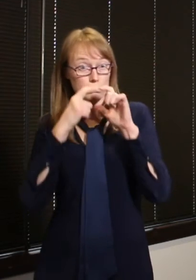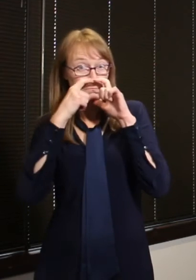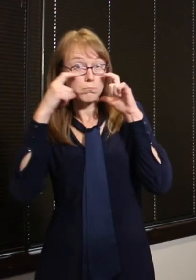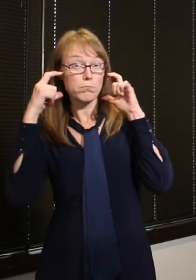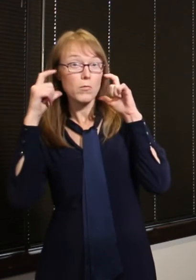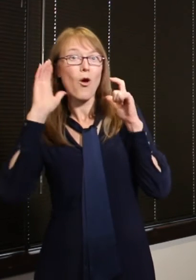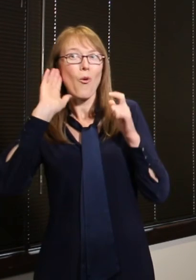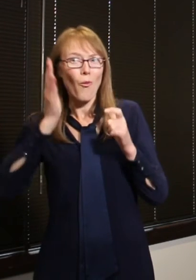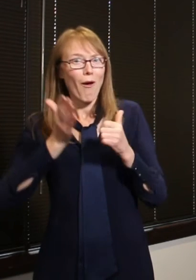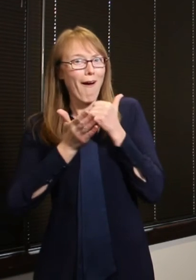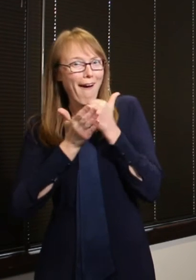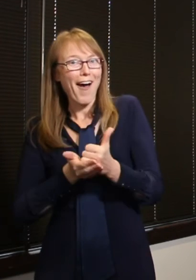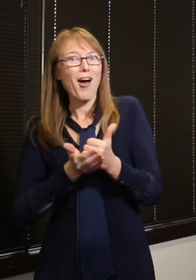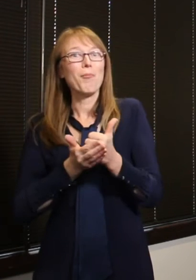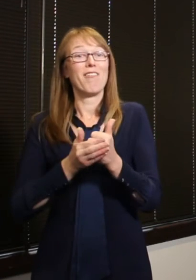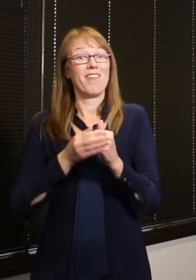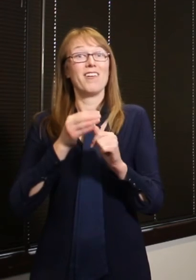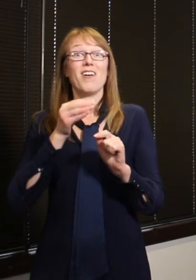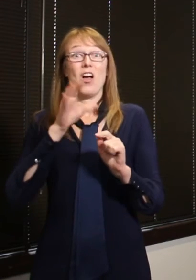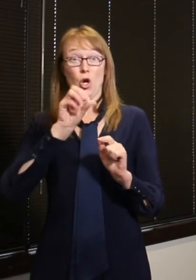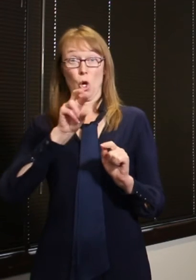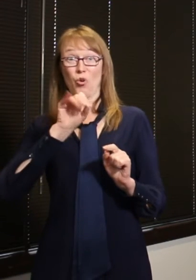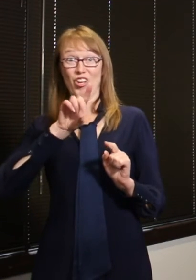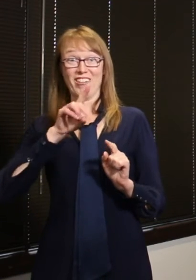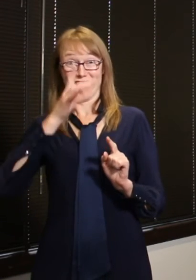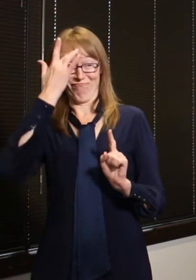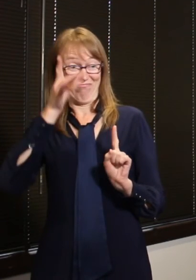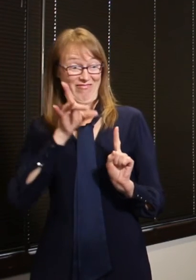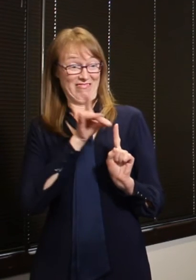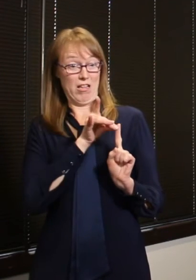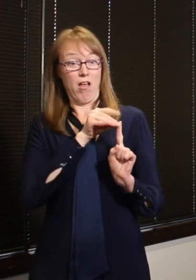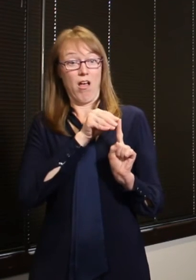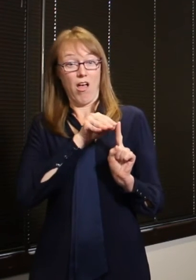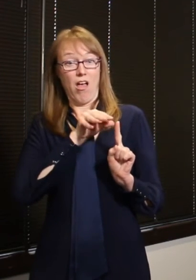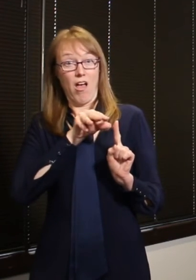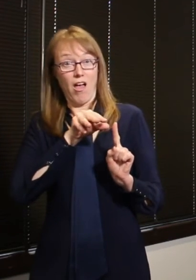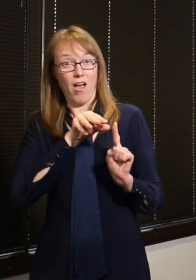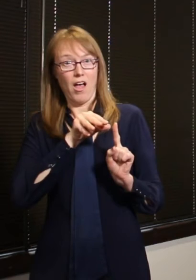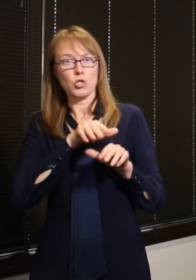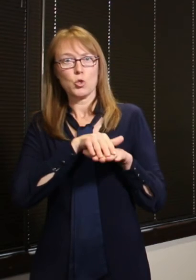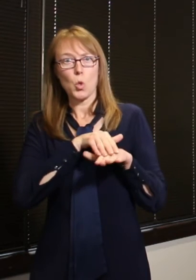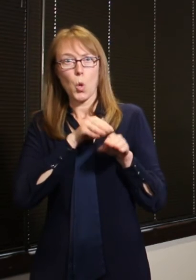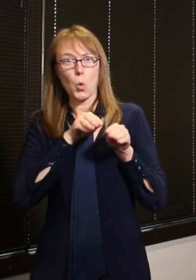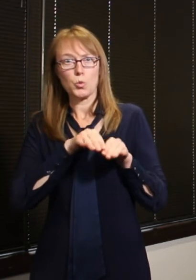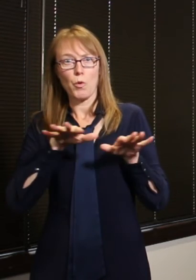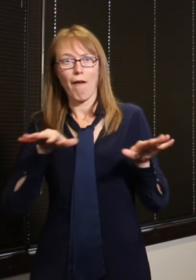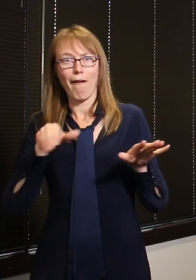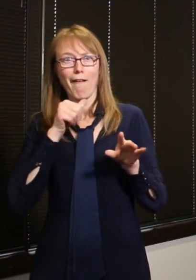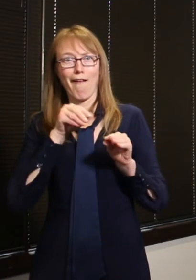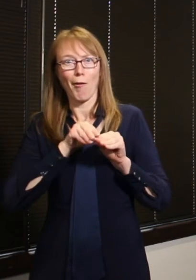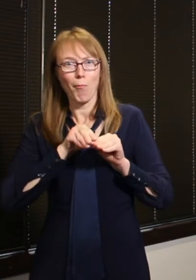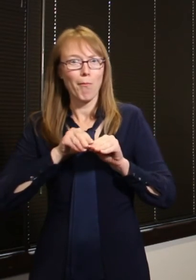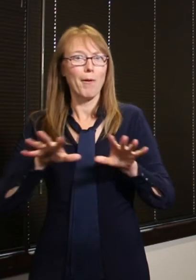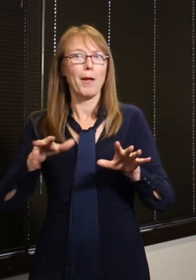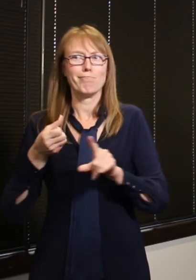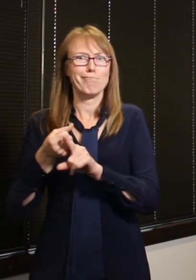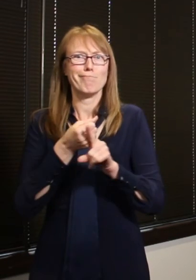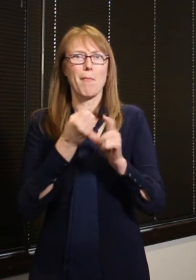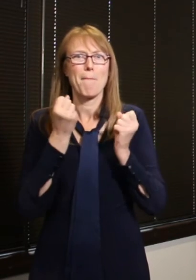COVID. Multiple studies have shown that this simple yet effective measure can slow the spread of